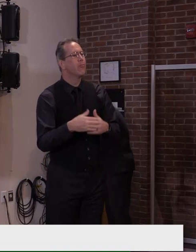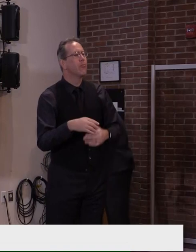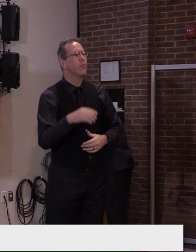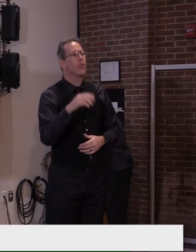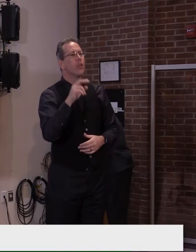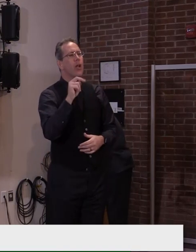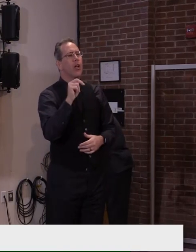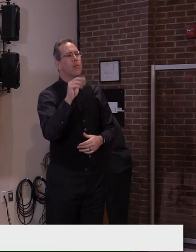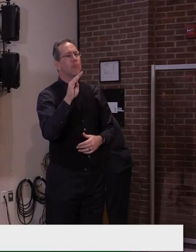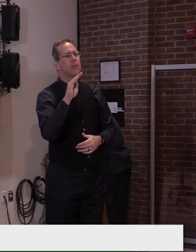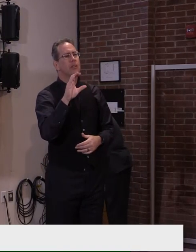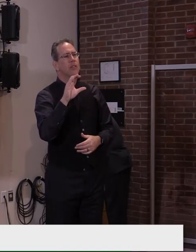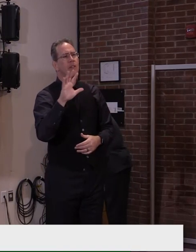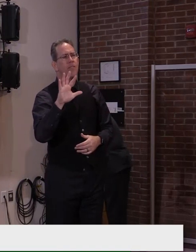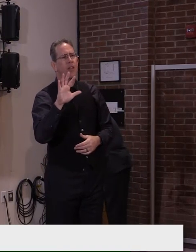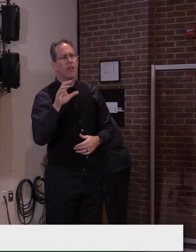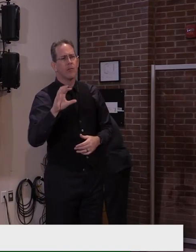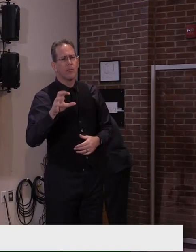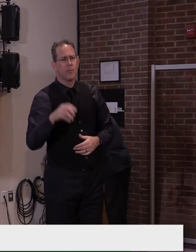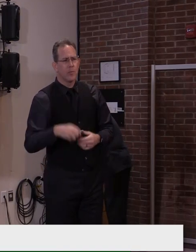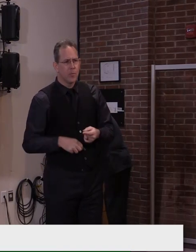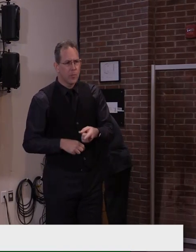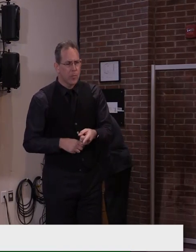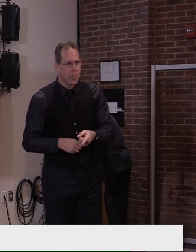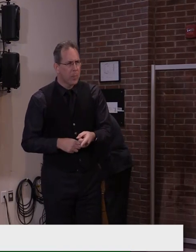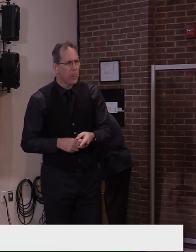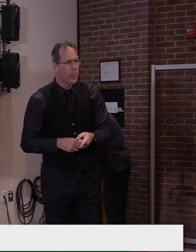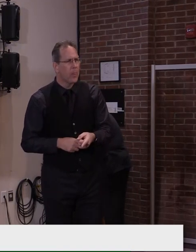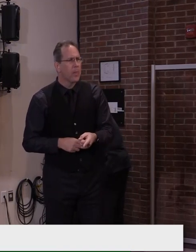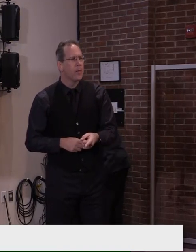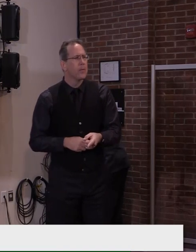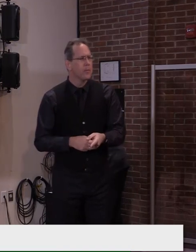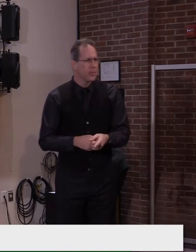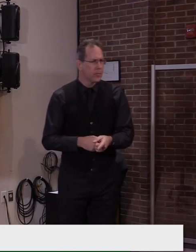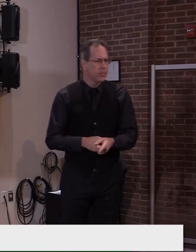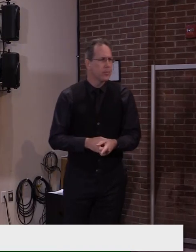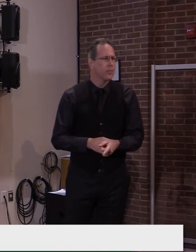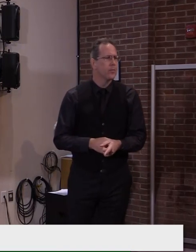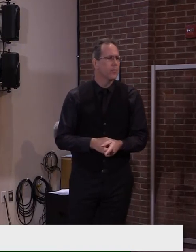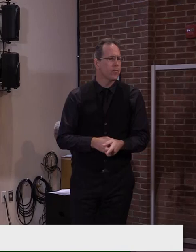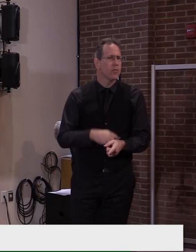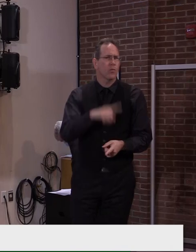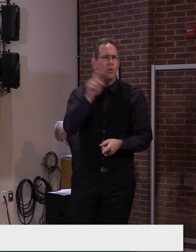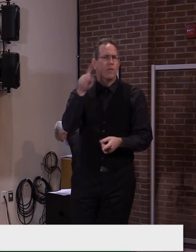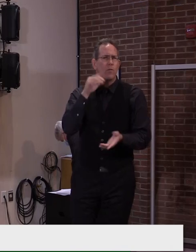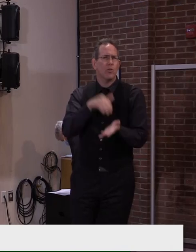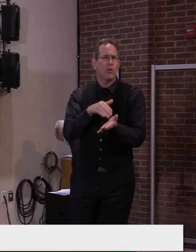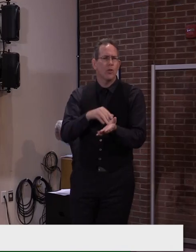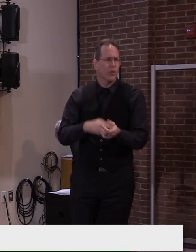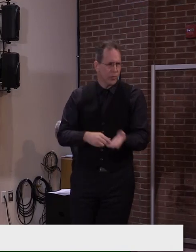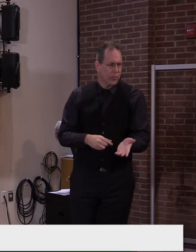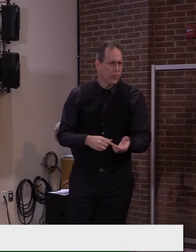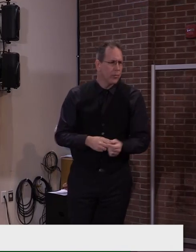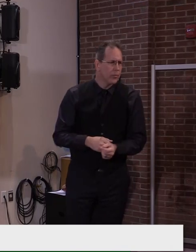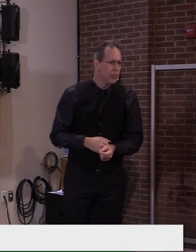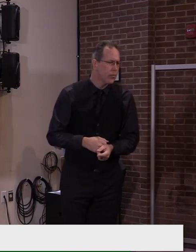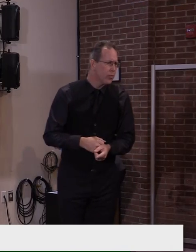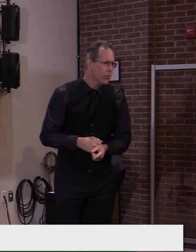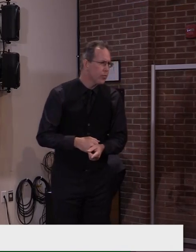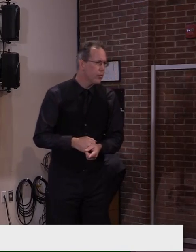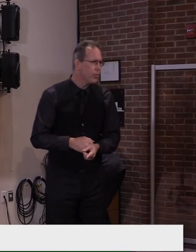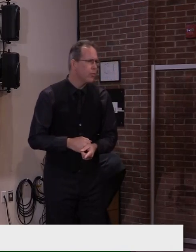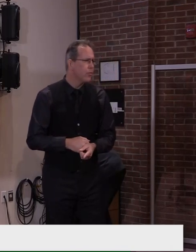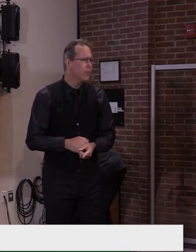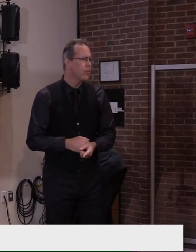Hi, Governor. This may be a question for Dr. Levine, but we said in previous briefings that we're sort of more moving towards